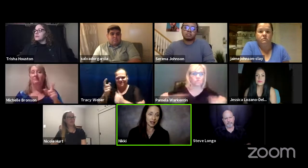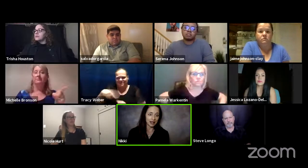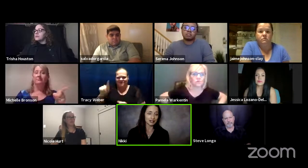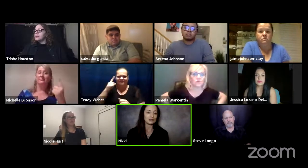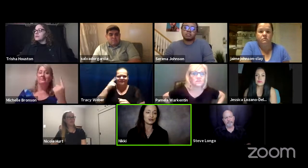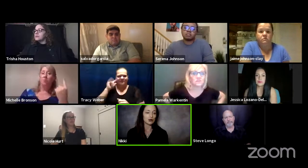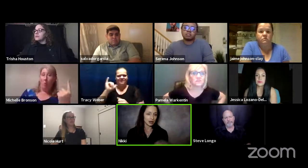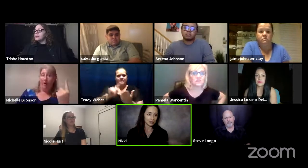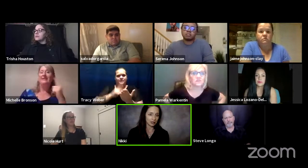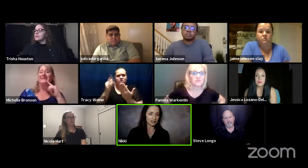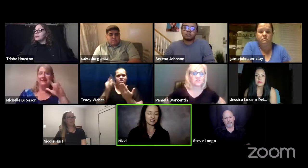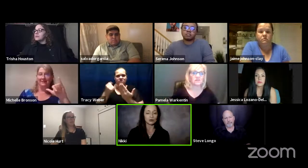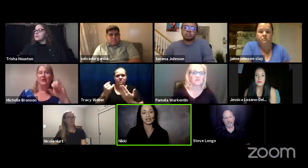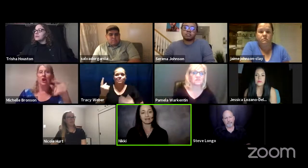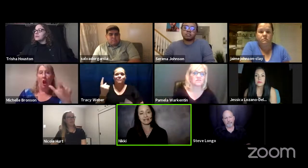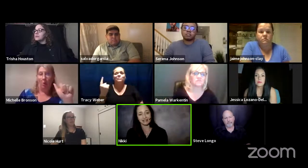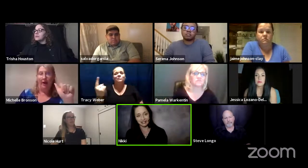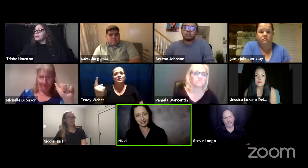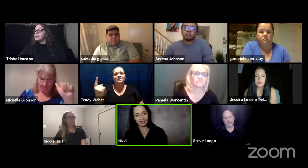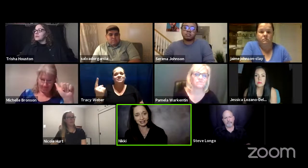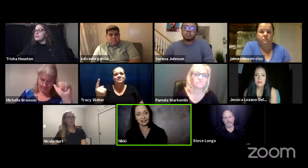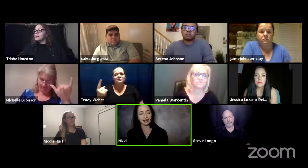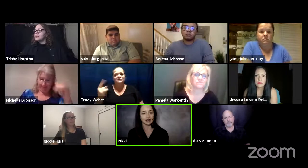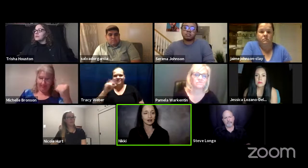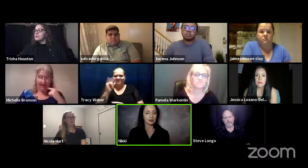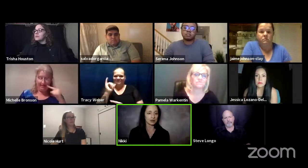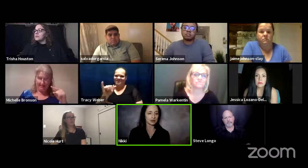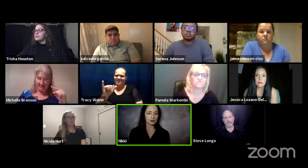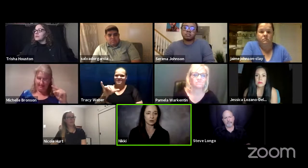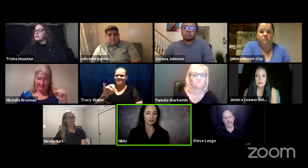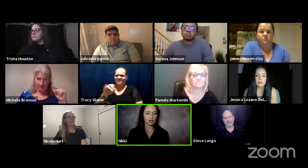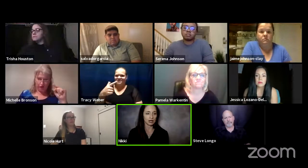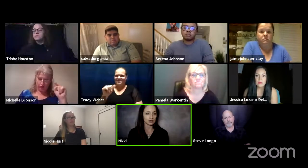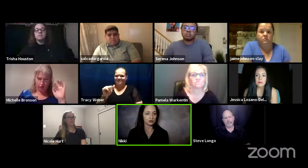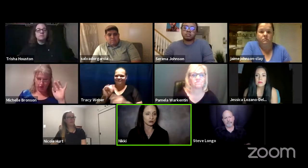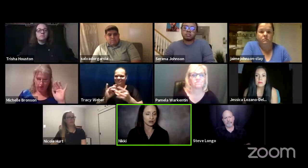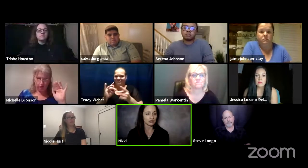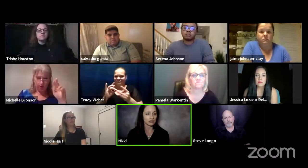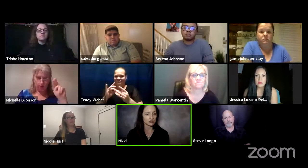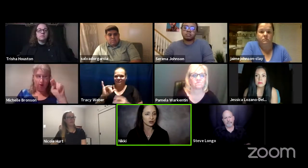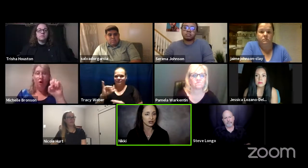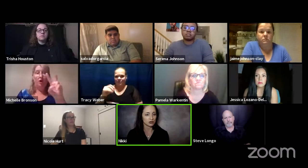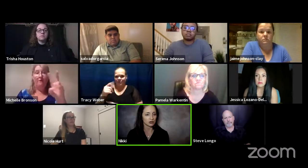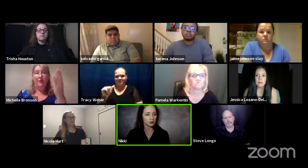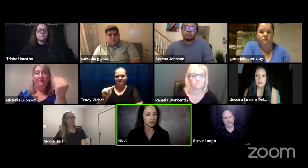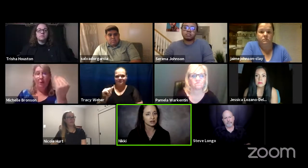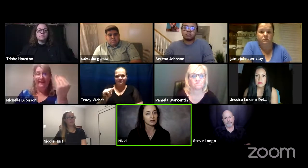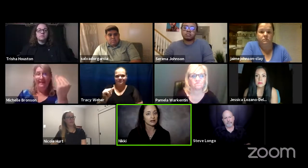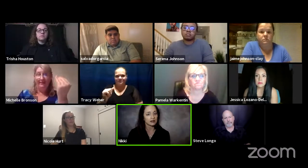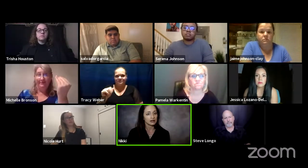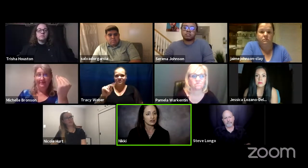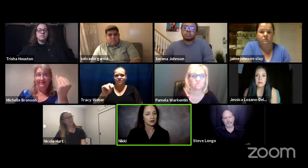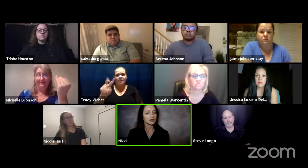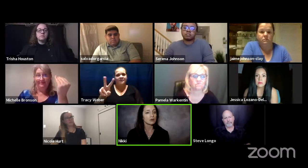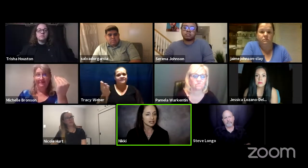trying to work on projects, and we have business needs. And so we're trying to make this joint effort work. November